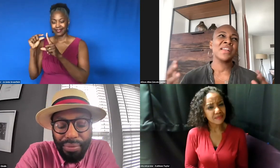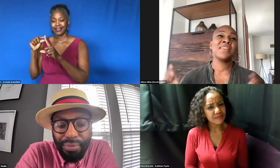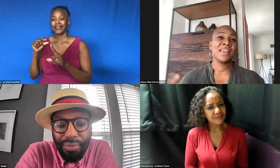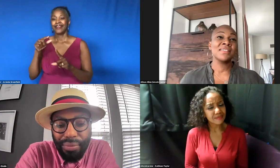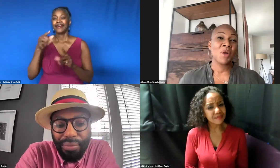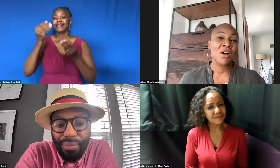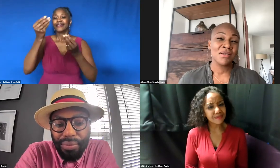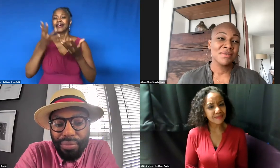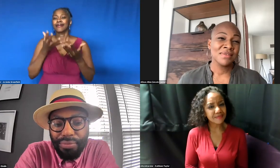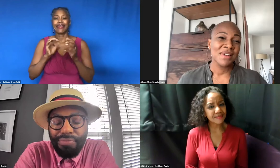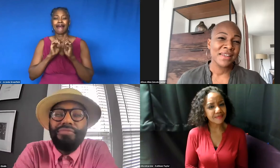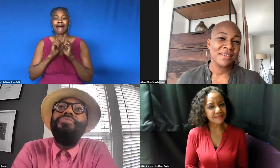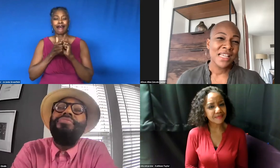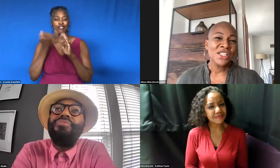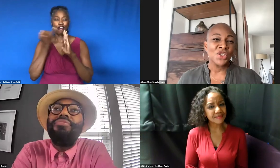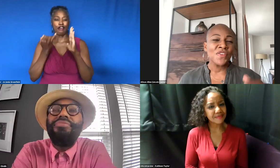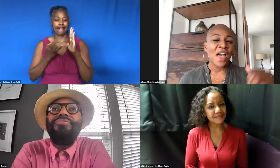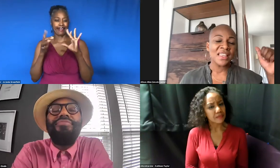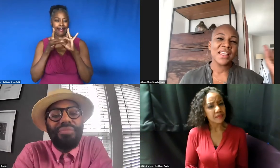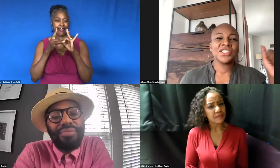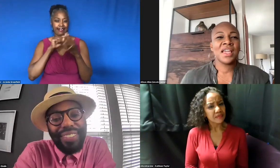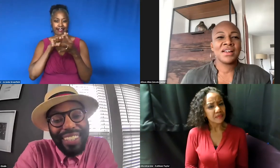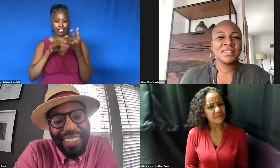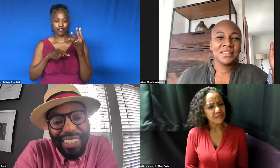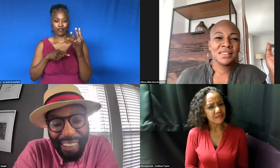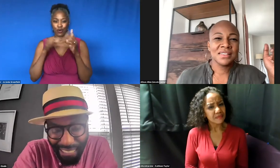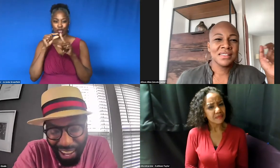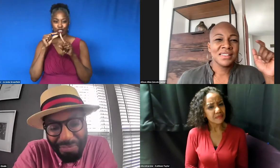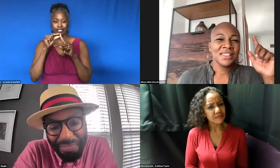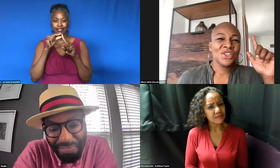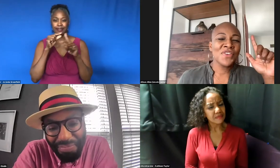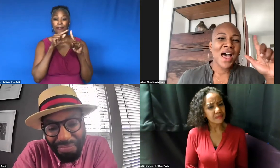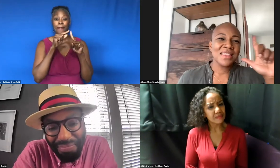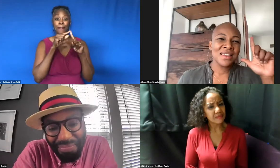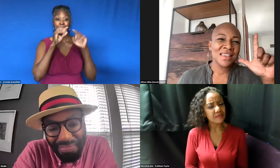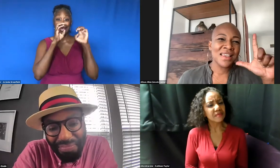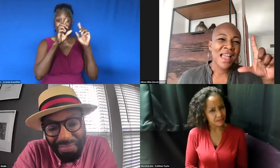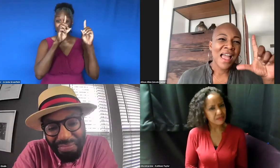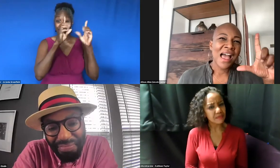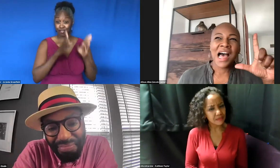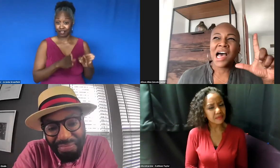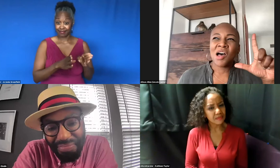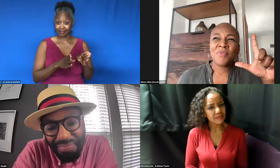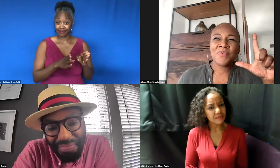how art connects them all, right? Mm-hmm. So you've got the educator. Yeah. You've got the